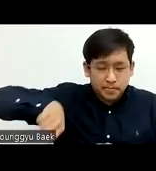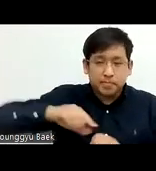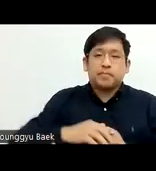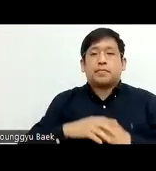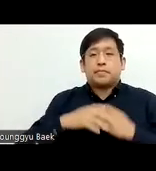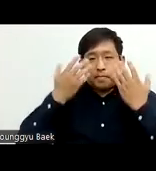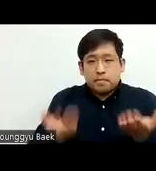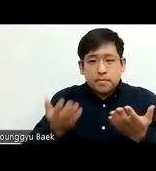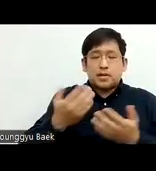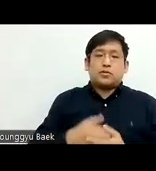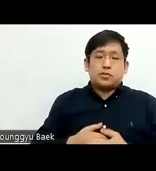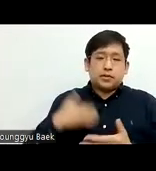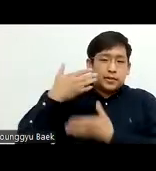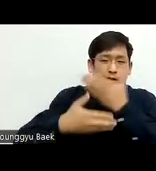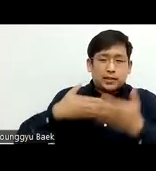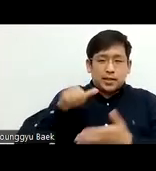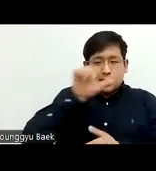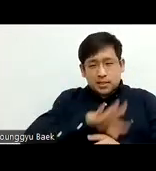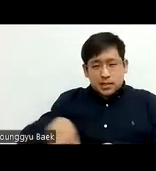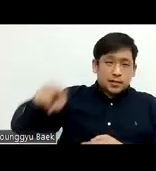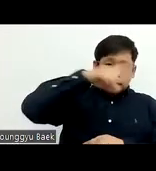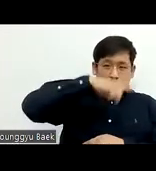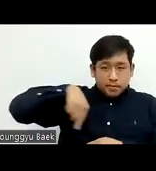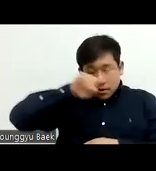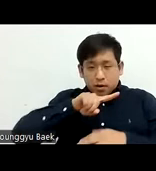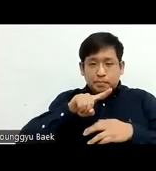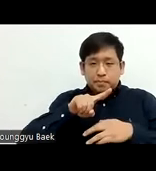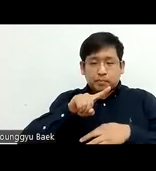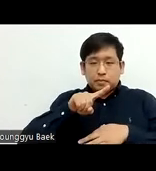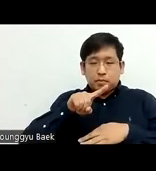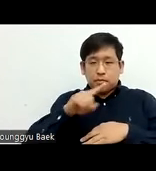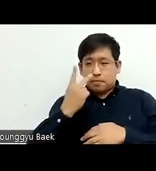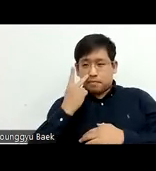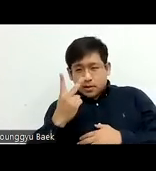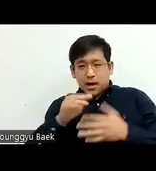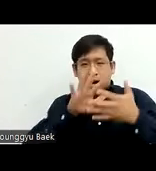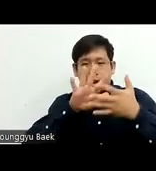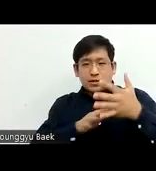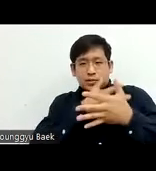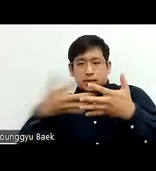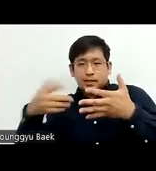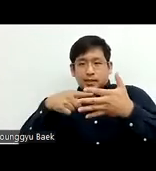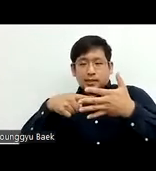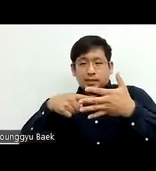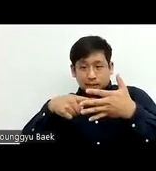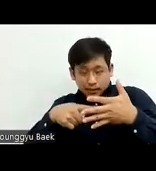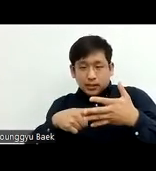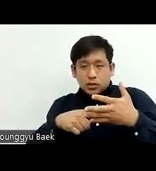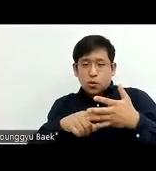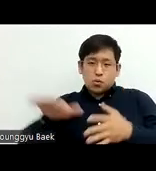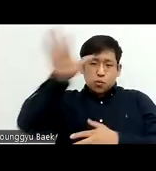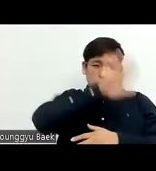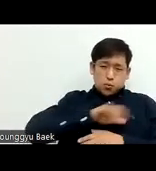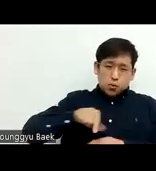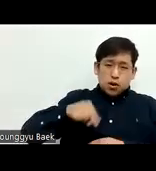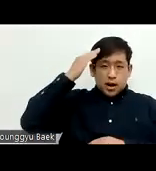creates a lot of barriers for deaf customer whenever a bank calls them for verification. And because of that, we